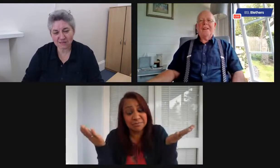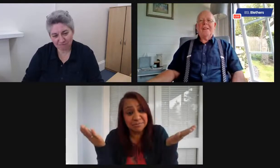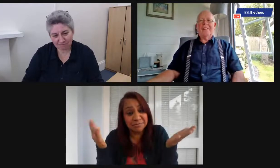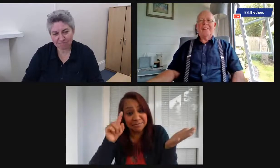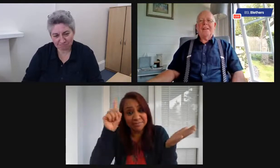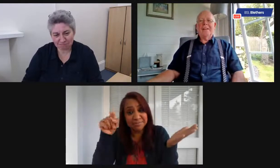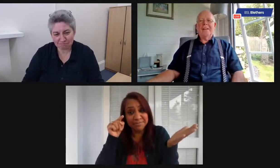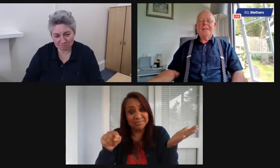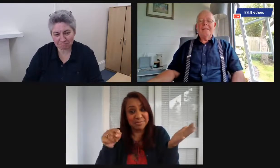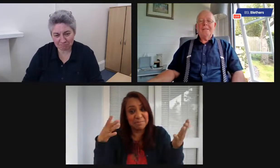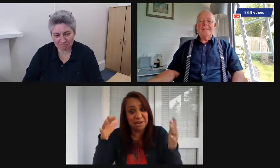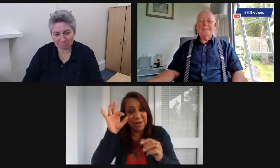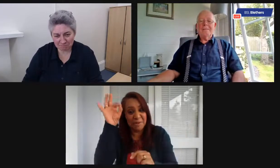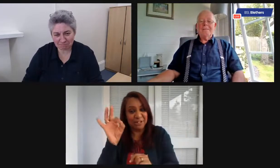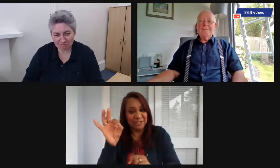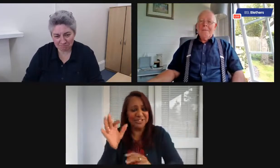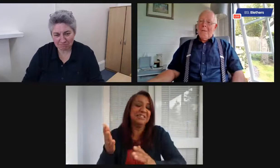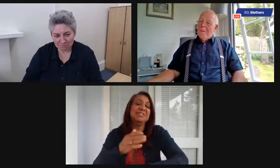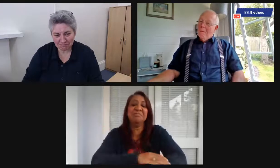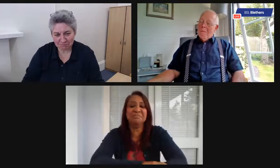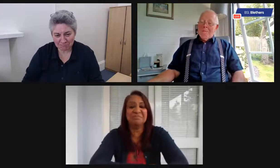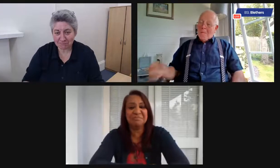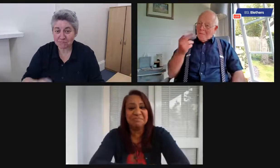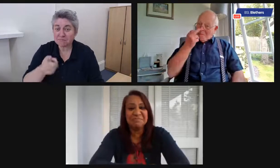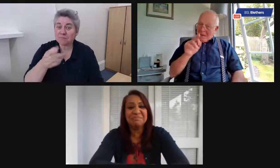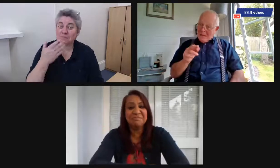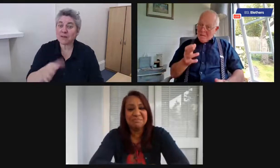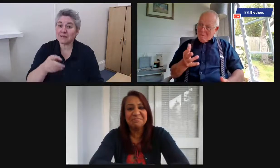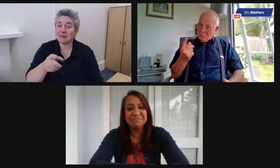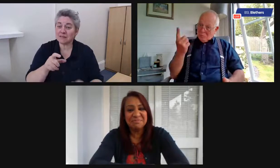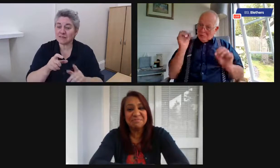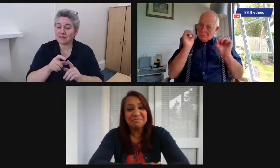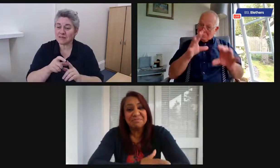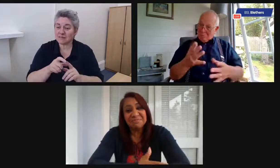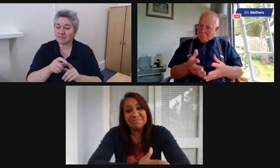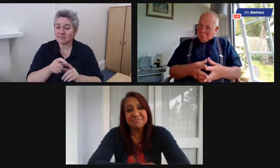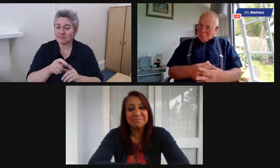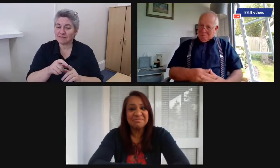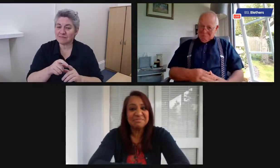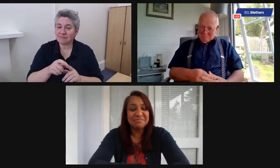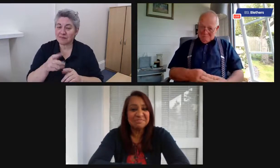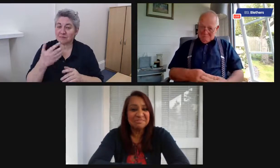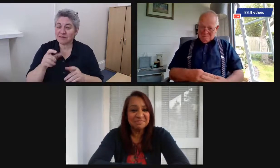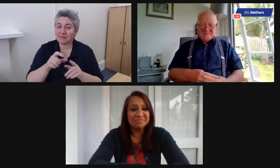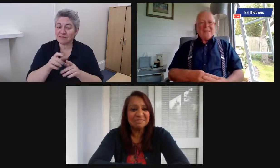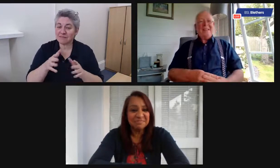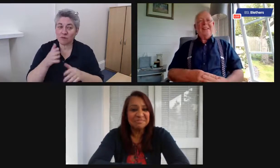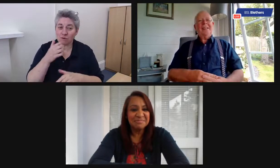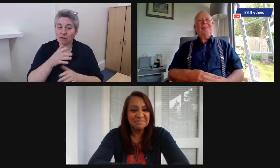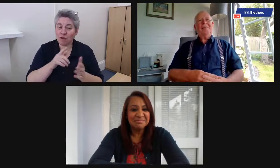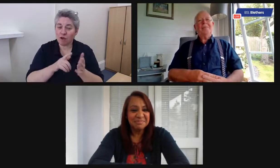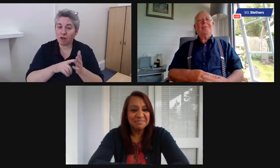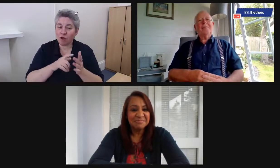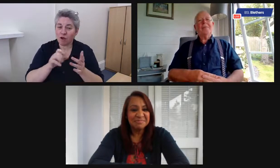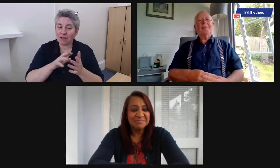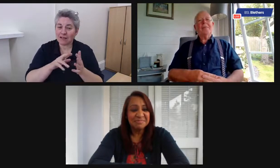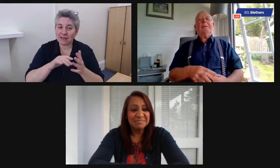I was at Loch Ness, or rather, it reminds me of Loch Ness. Maybe Nessie's What, you there. think Keep it someone's pop put that up. in there as well?